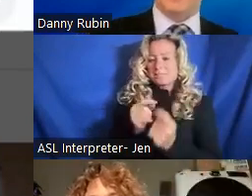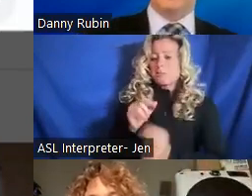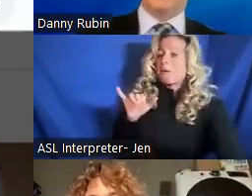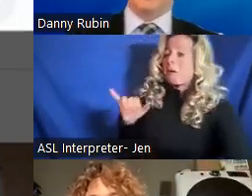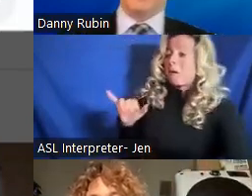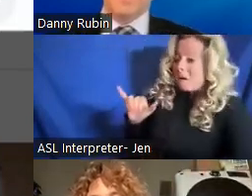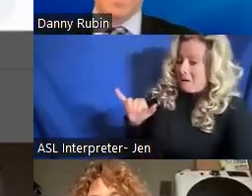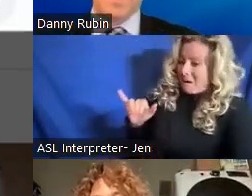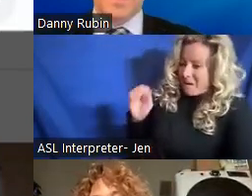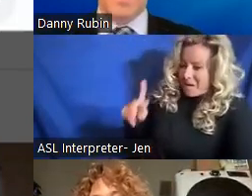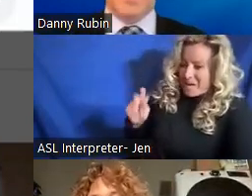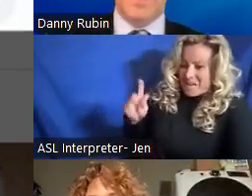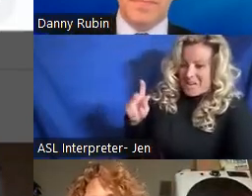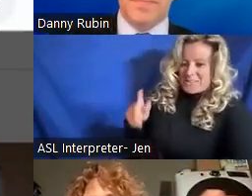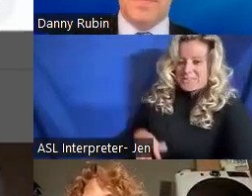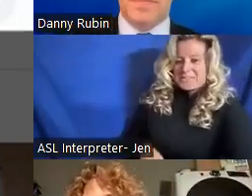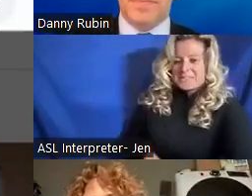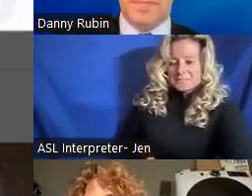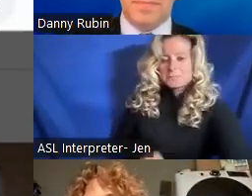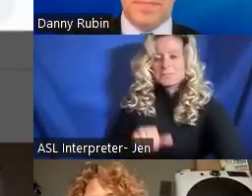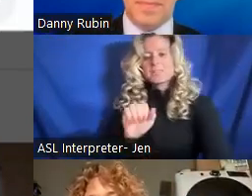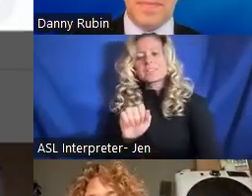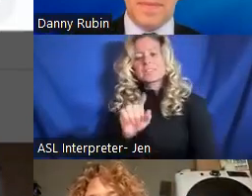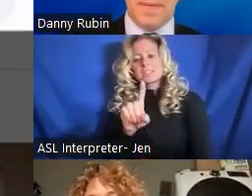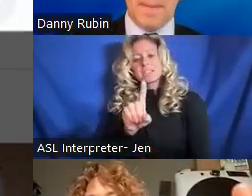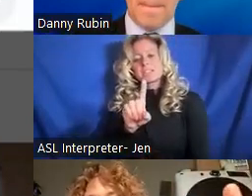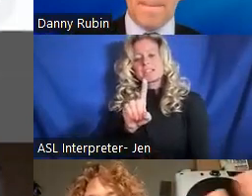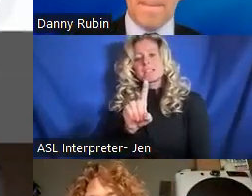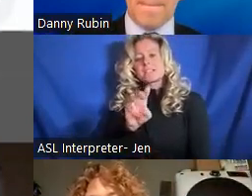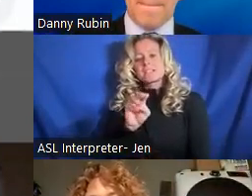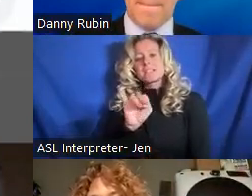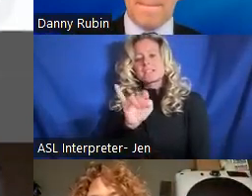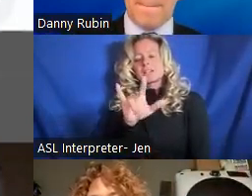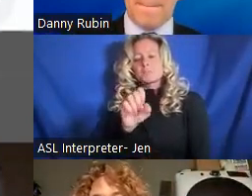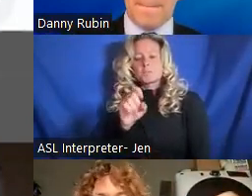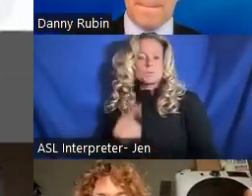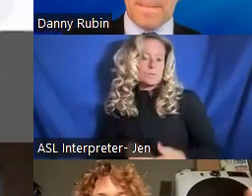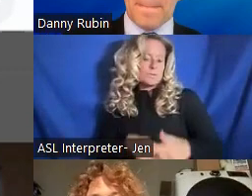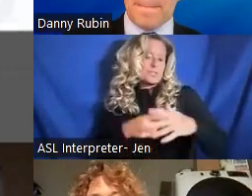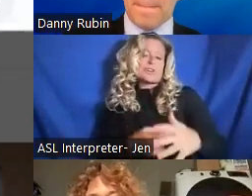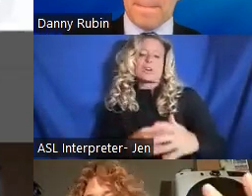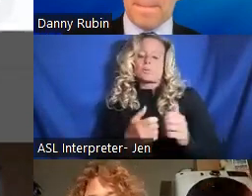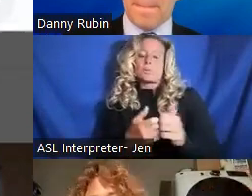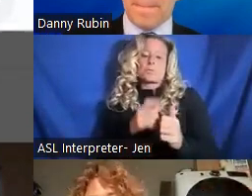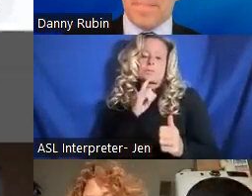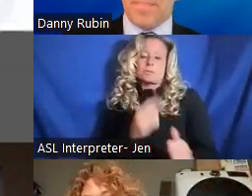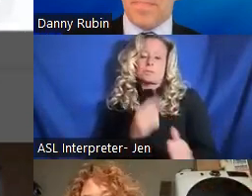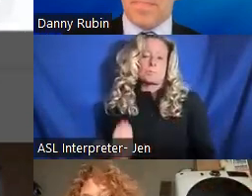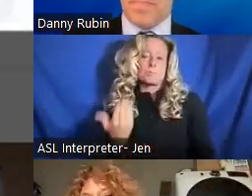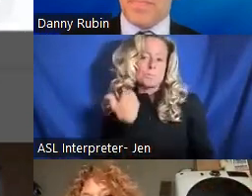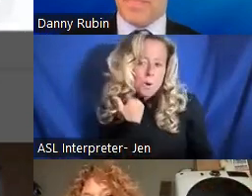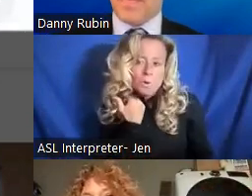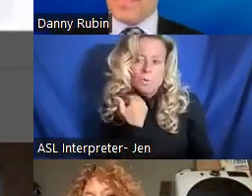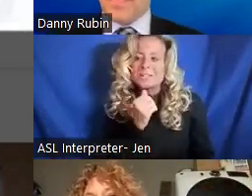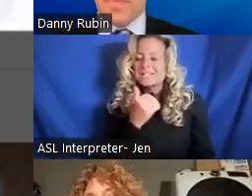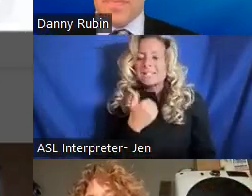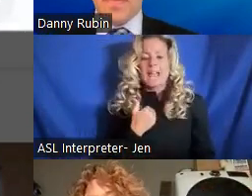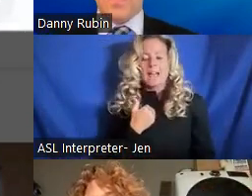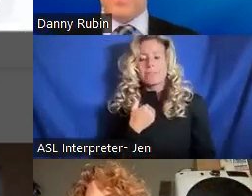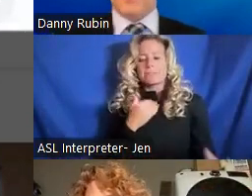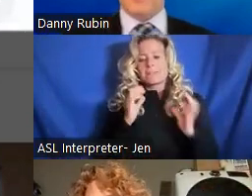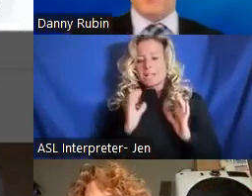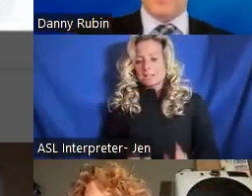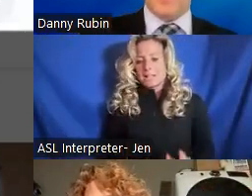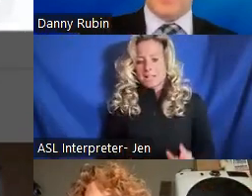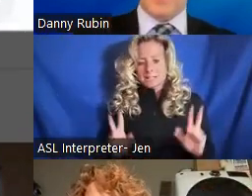Um, yes. so we were just trying to get our start. We were really broke. We didn't have clients, and we